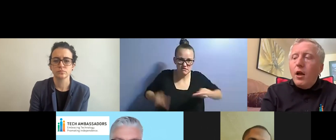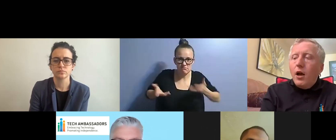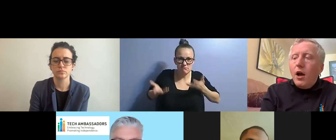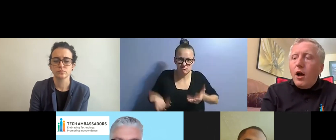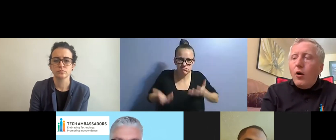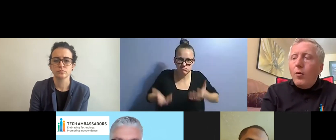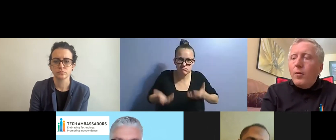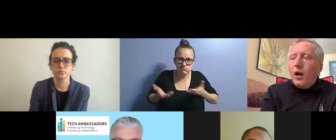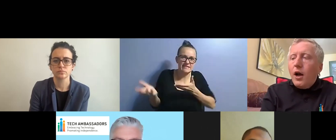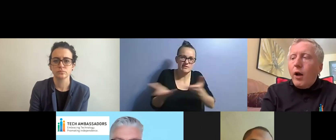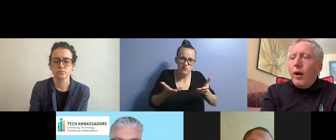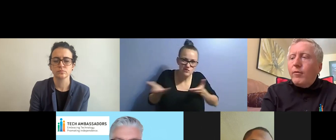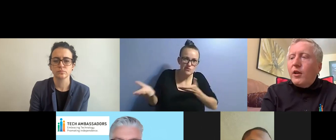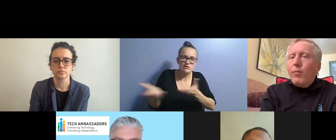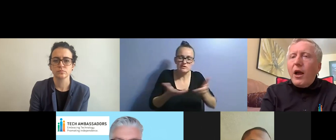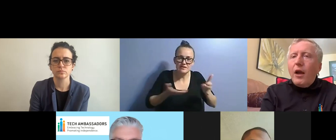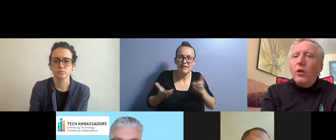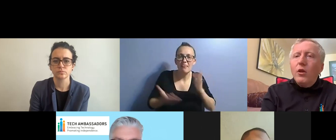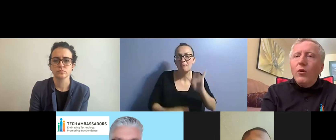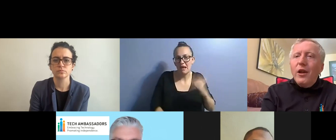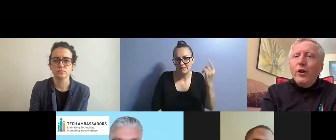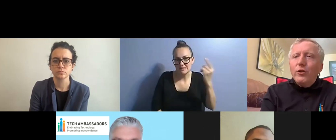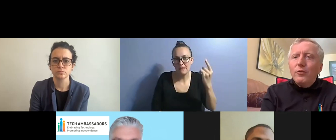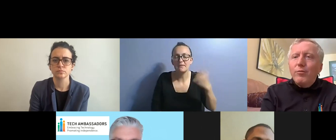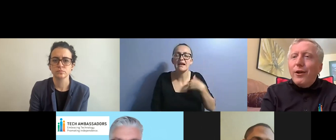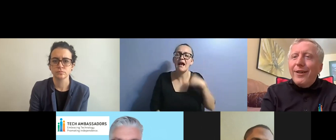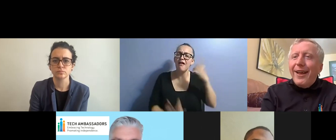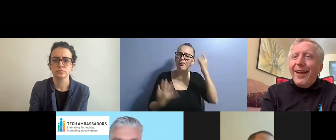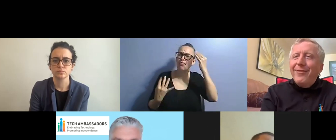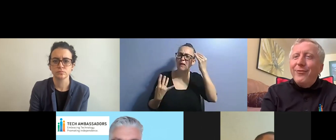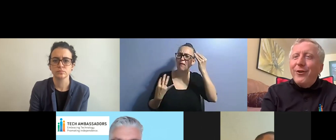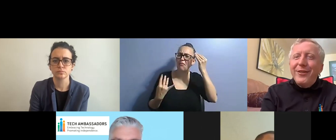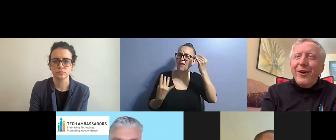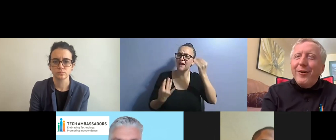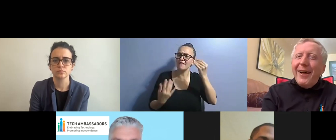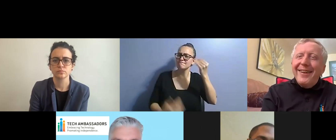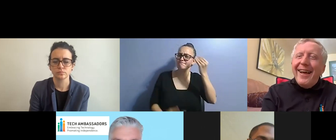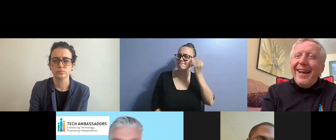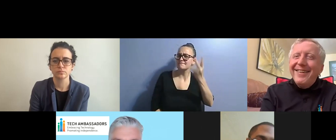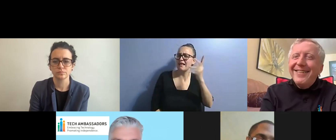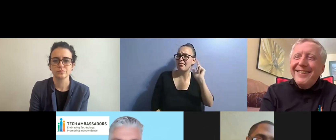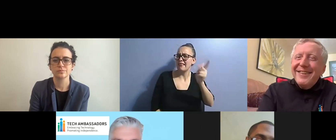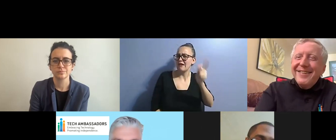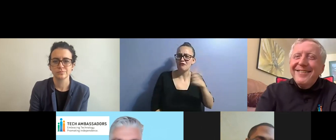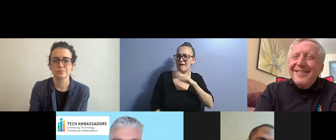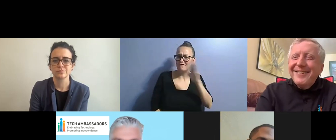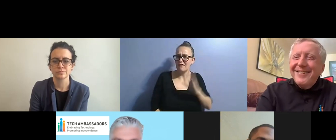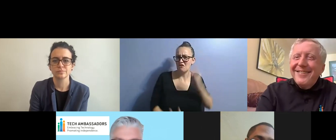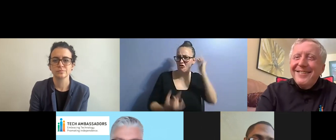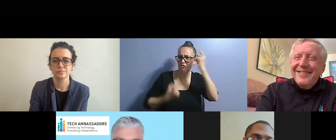thing. I would have to get back with you on the others because I haven't really thought about that.